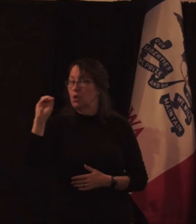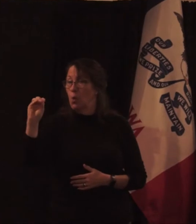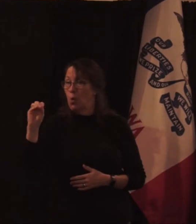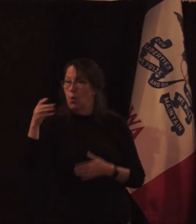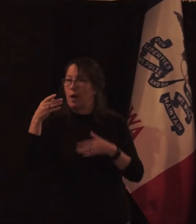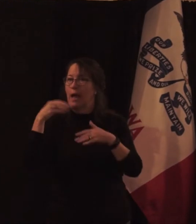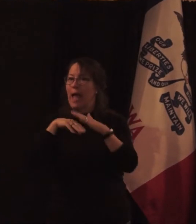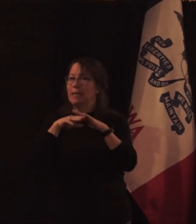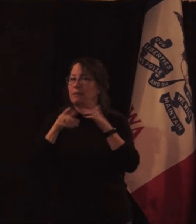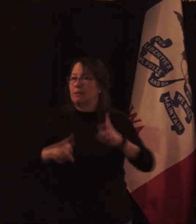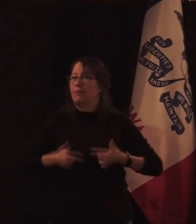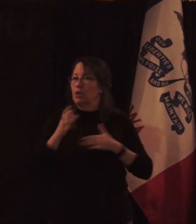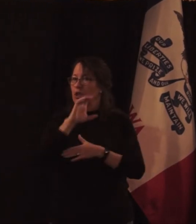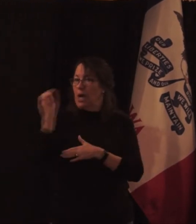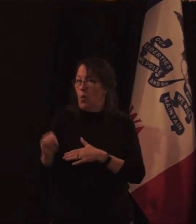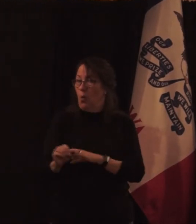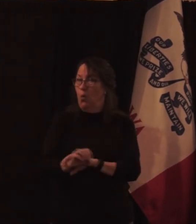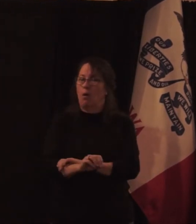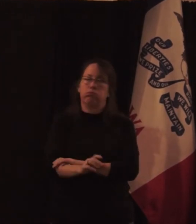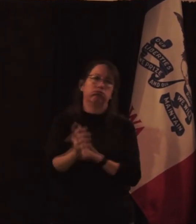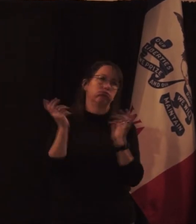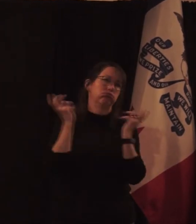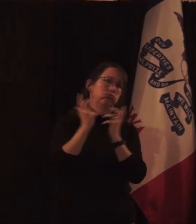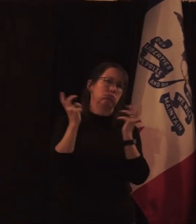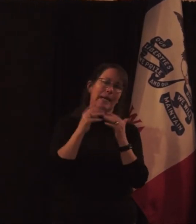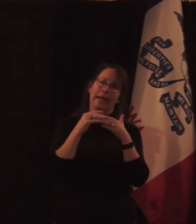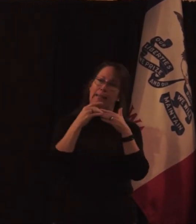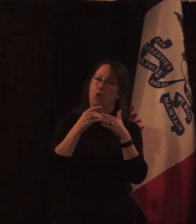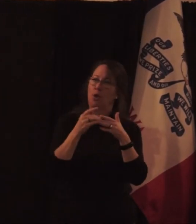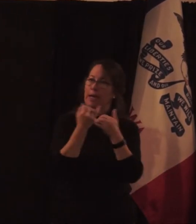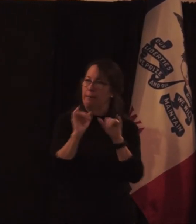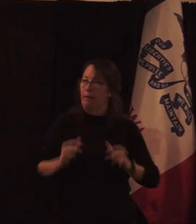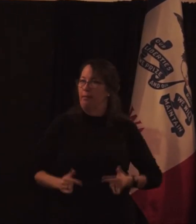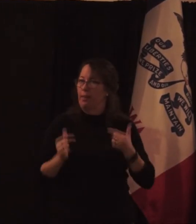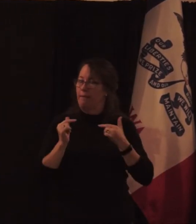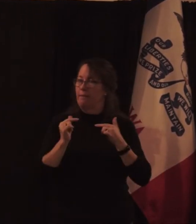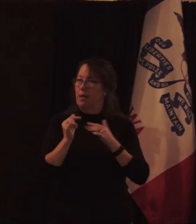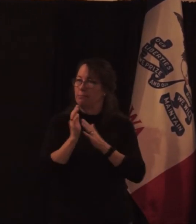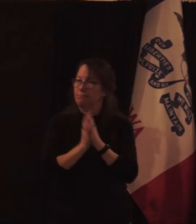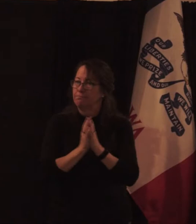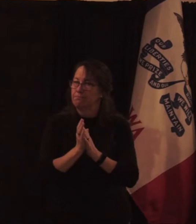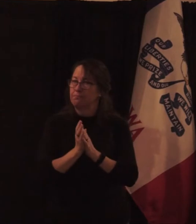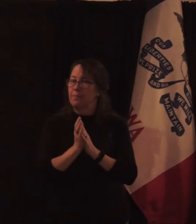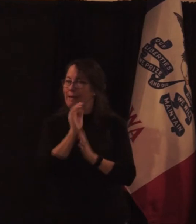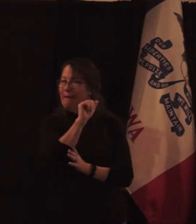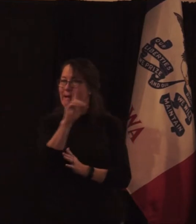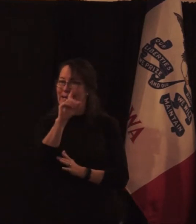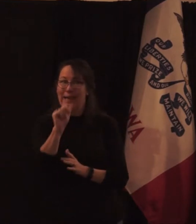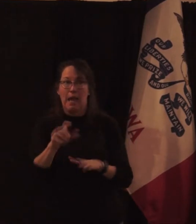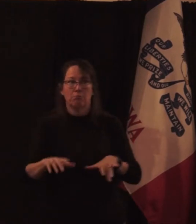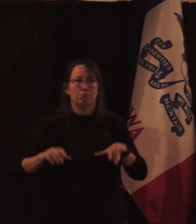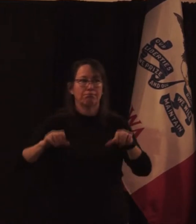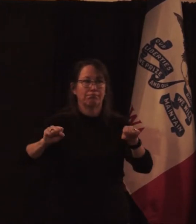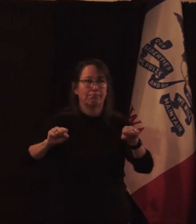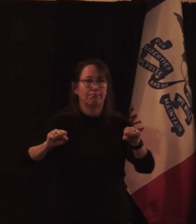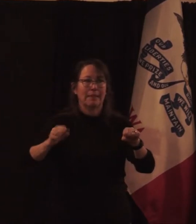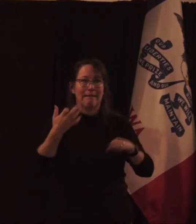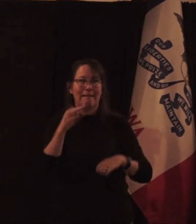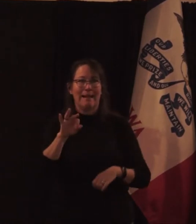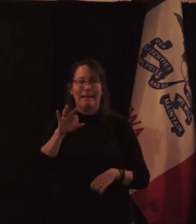Access Living in Chicago, one of the great leaders in the independent living movement, one of the great leaders in getting the ADA adopted